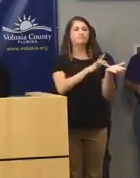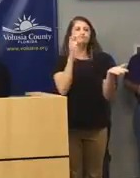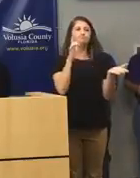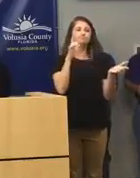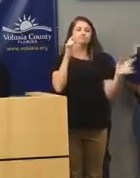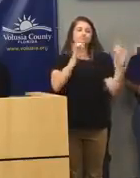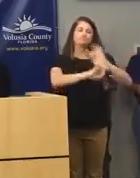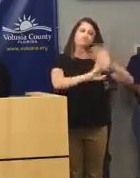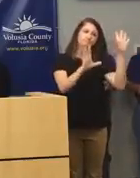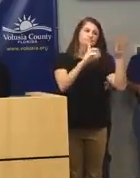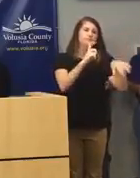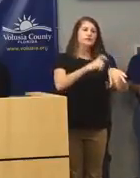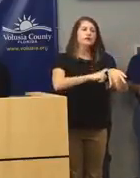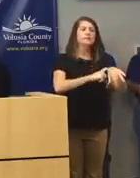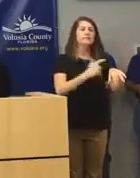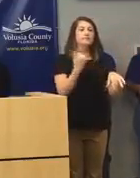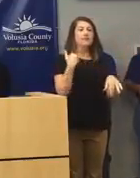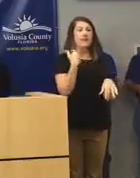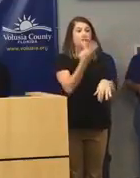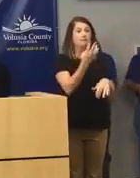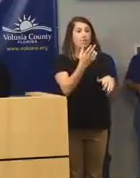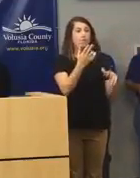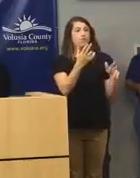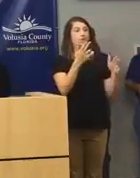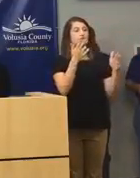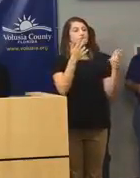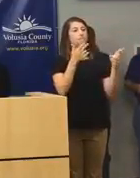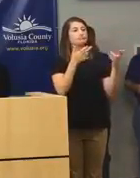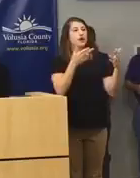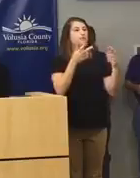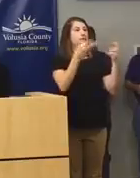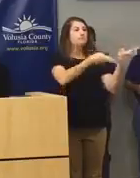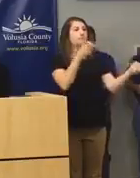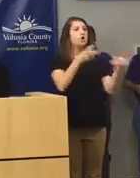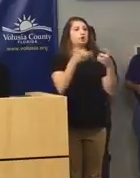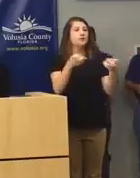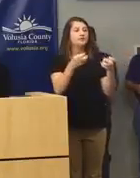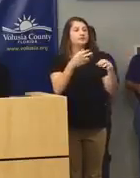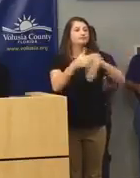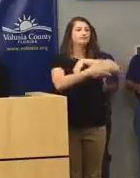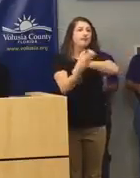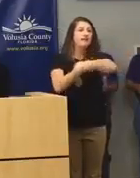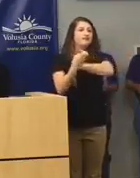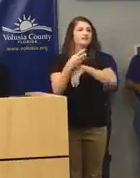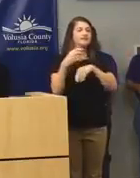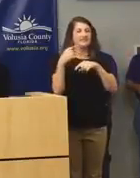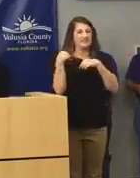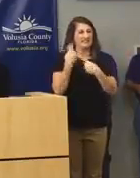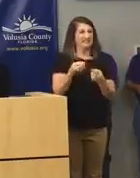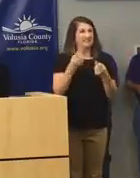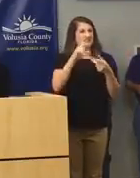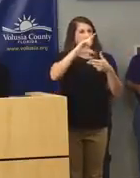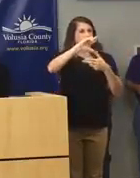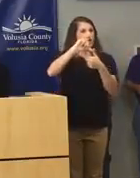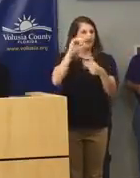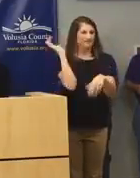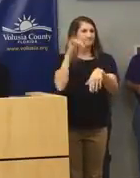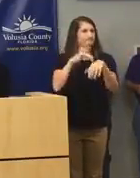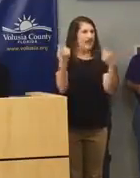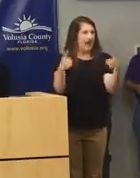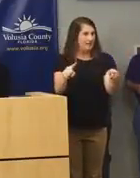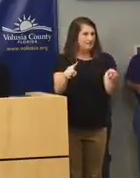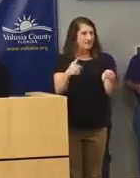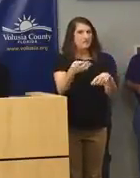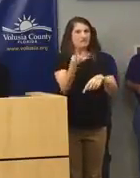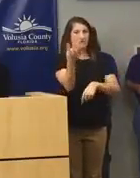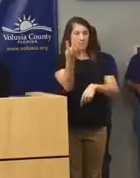this disaster. We've had 4 burglaries throughout the county since Hurricane Irma has touched us, and